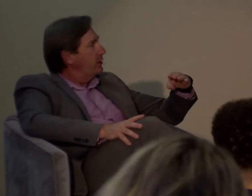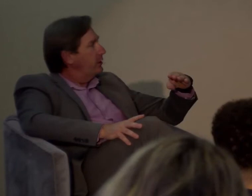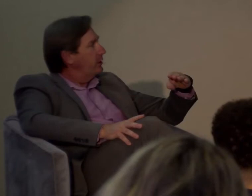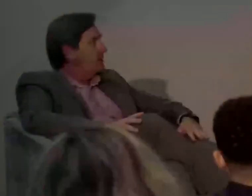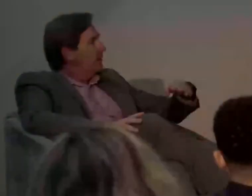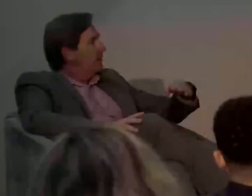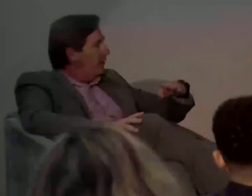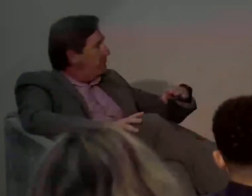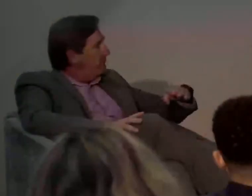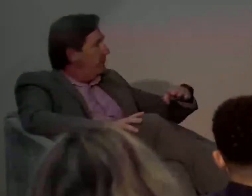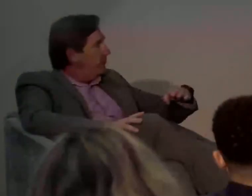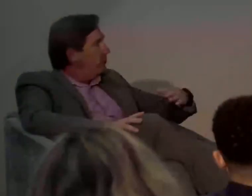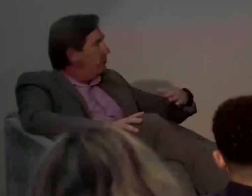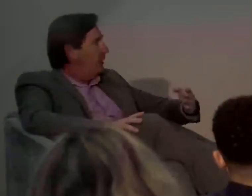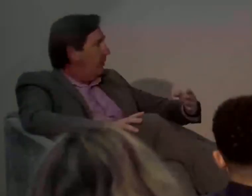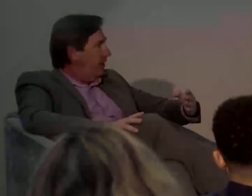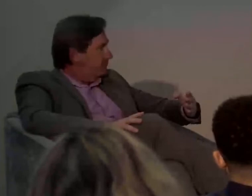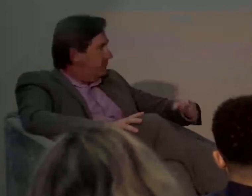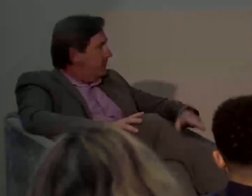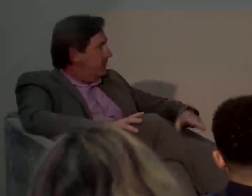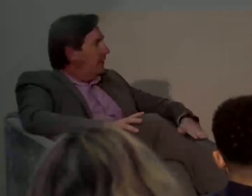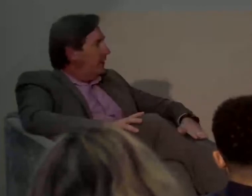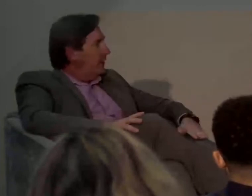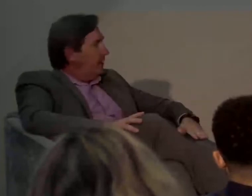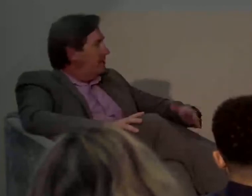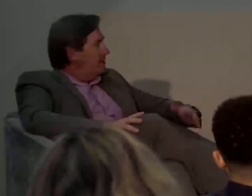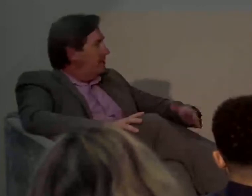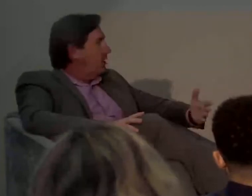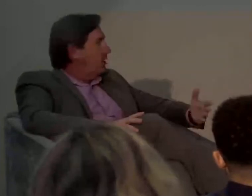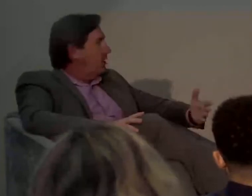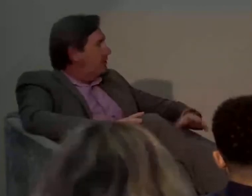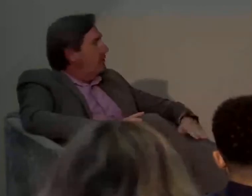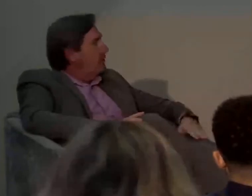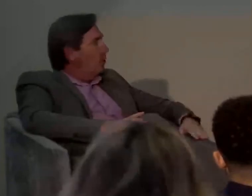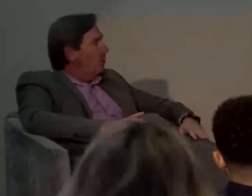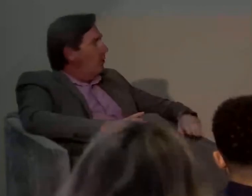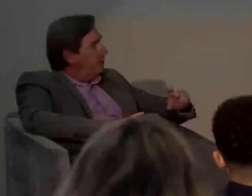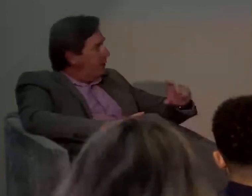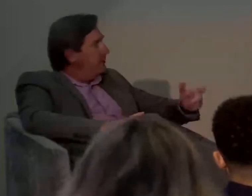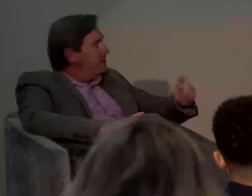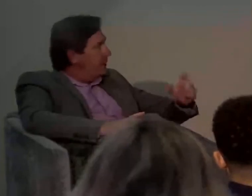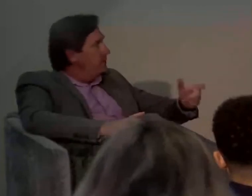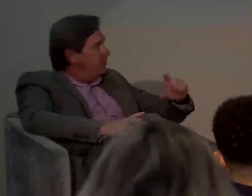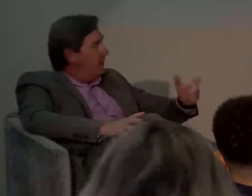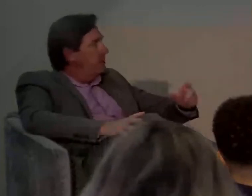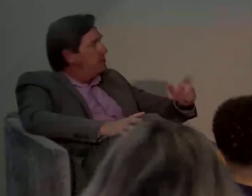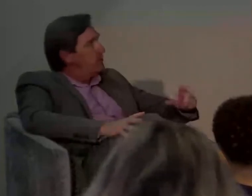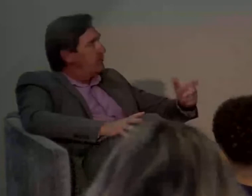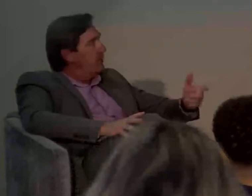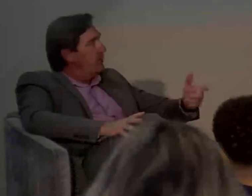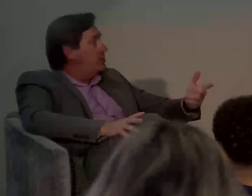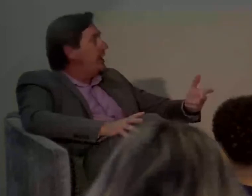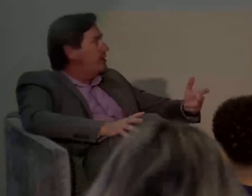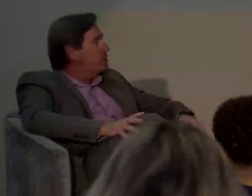orders? Are we carrying on, not going anywhere, maybe slow decline? Or are there things that will really sort